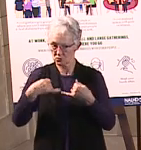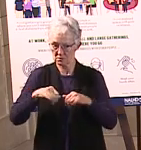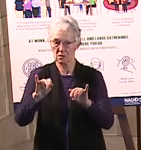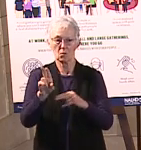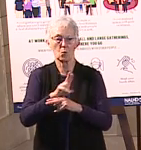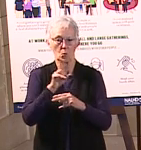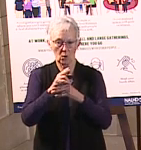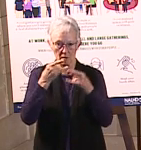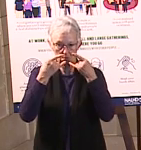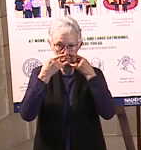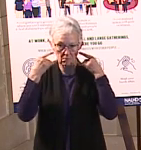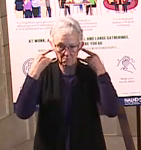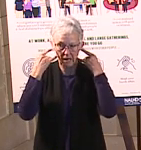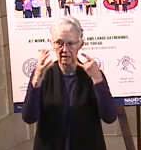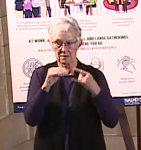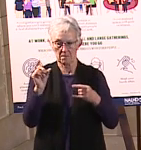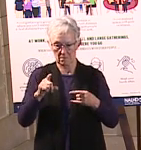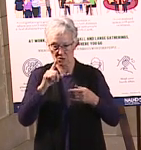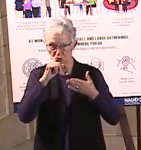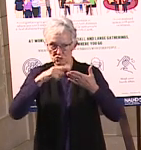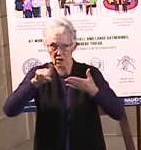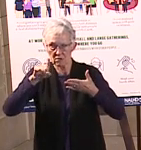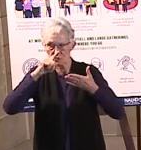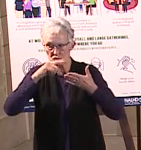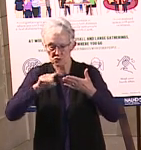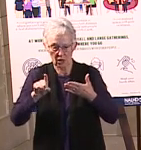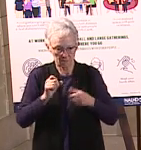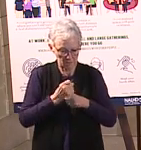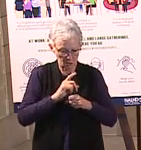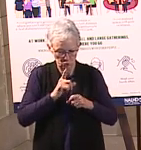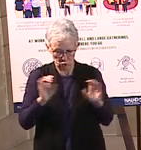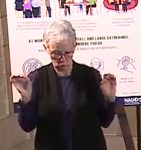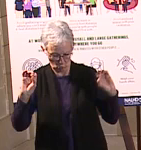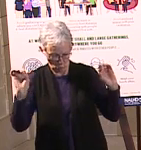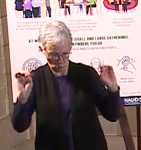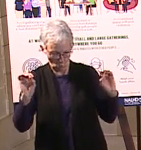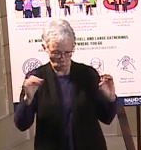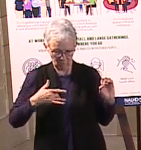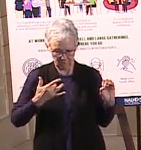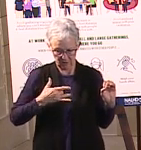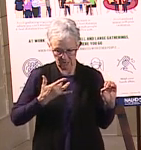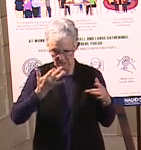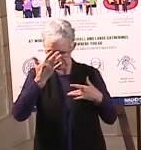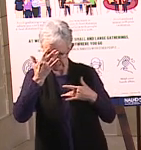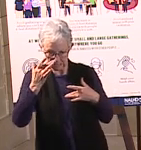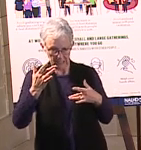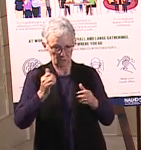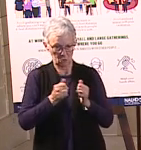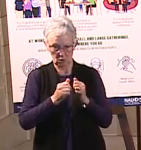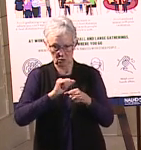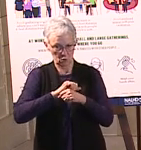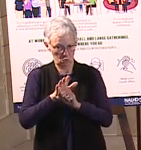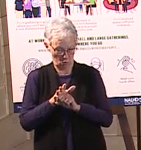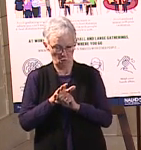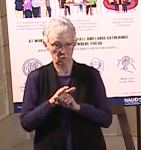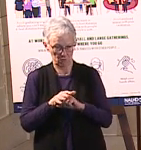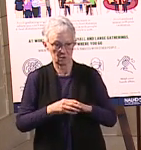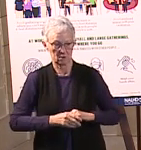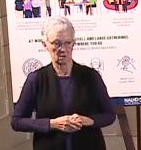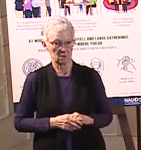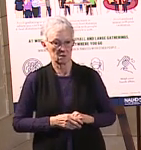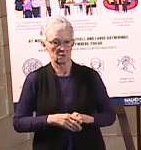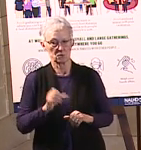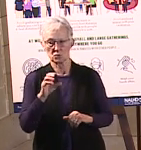and self-monitor to make sure that if you do develop symptoms, you come back. And again, wearing a mask is a part of the conditions of leaving that quarantine early.